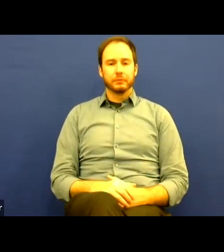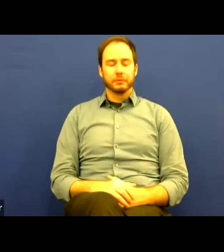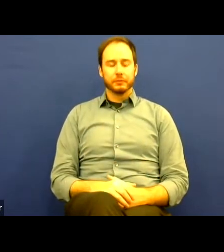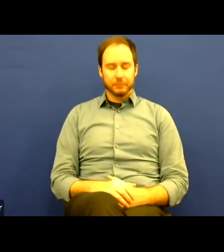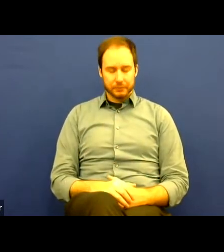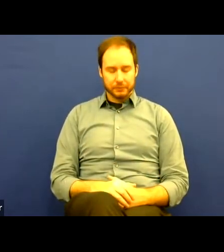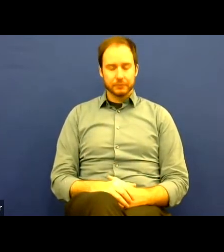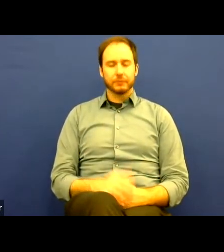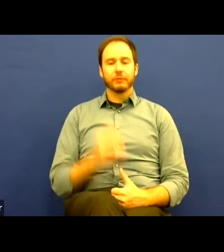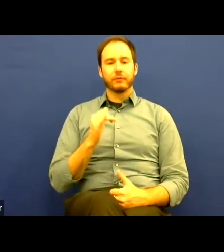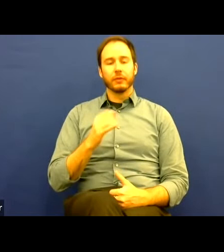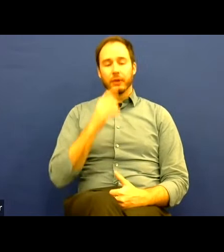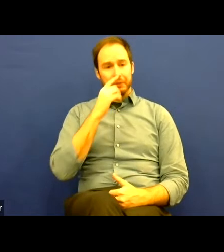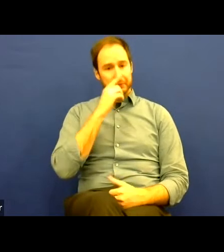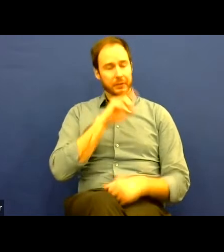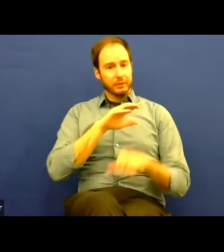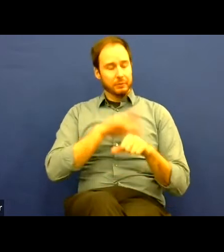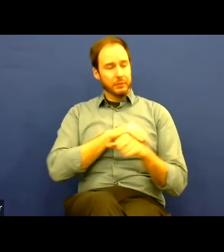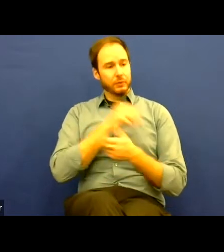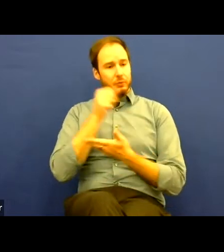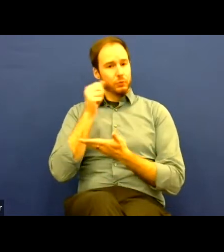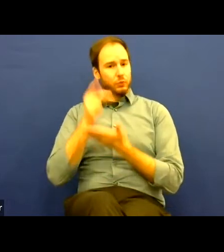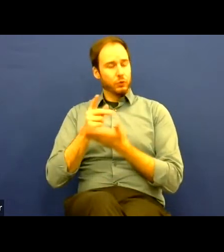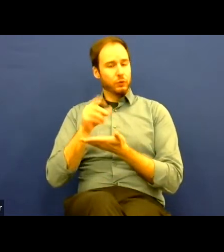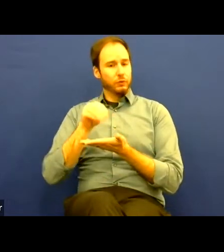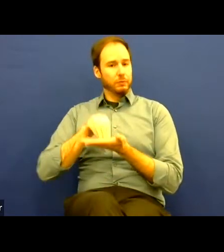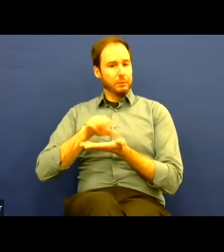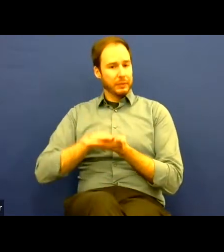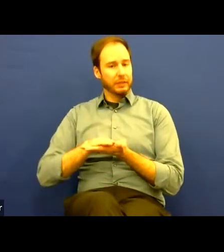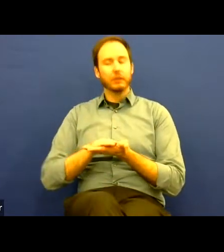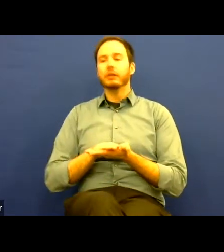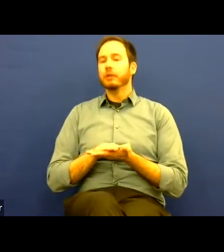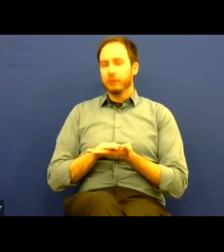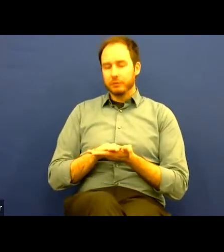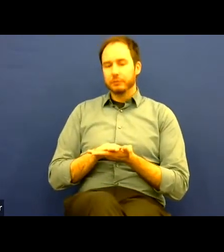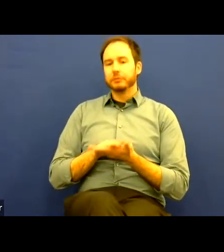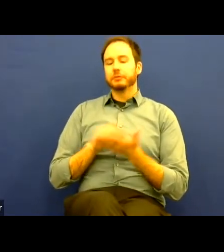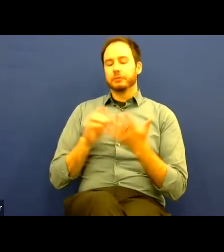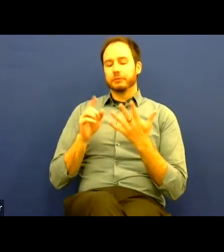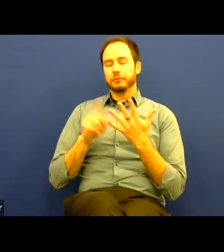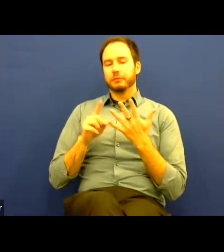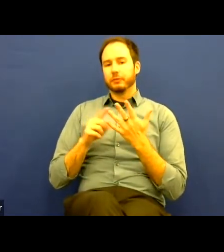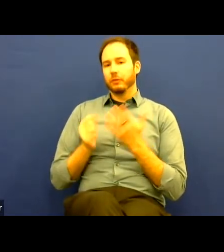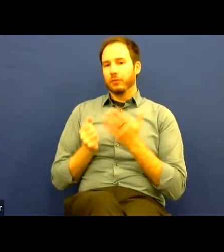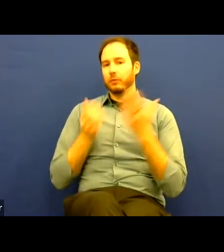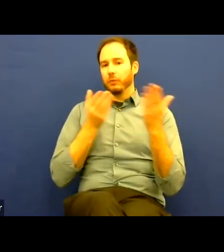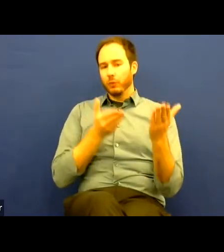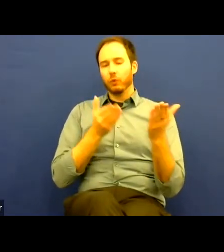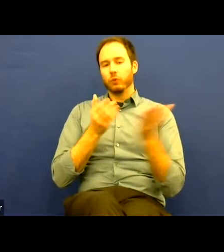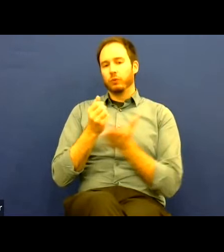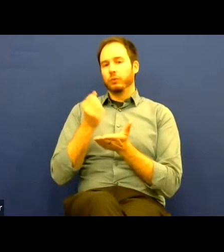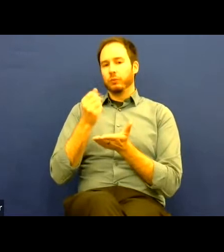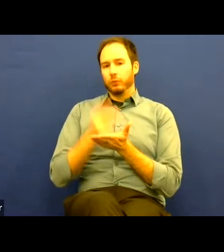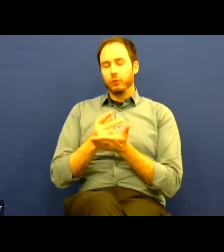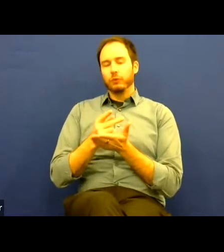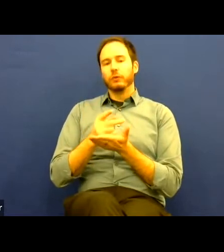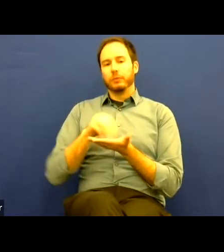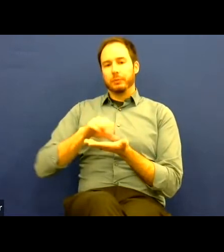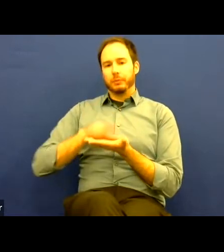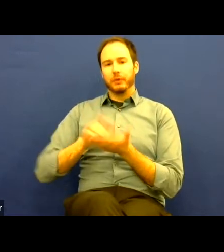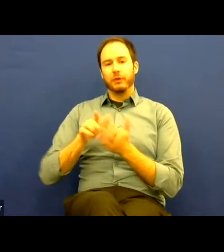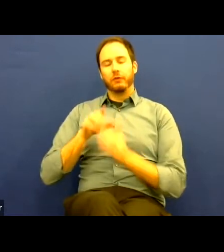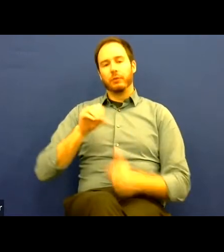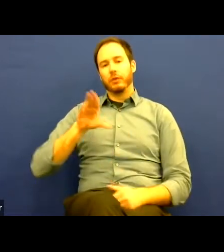Can I get a motion to approve the minutes? Supervisor Schultz and fellow board members, I make a motion to approve the minutes of the